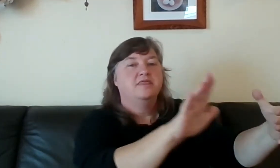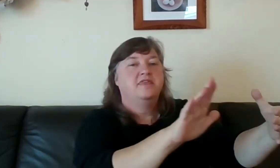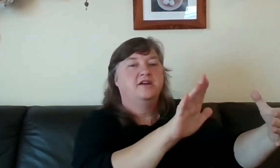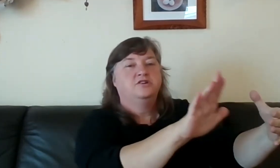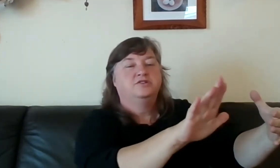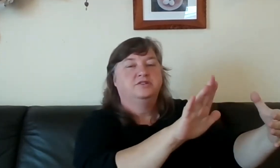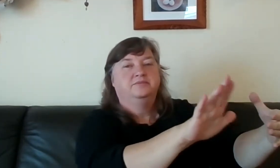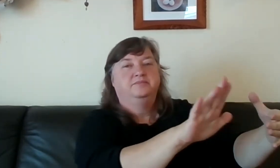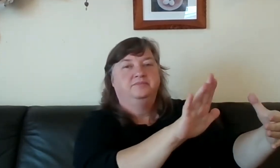Theirs.